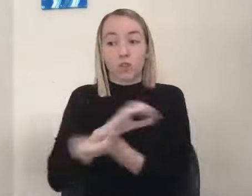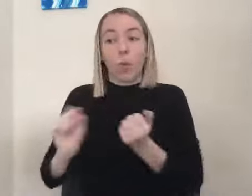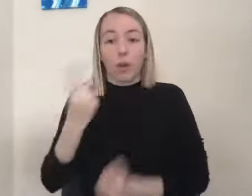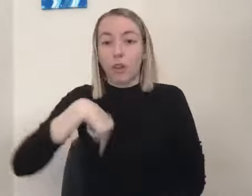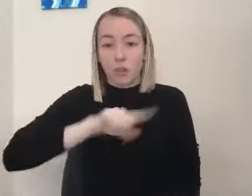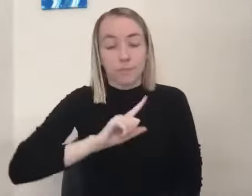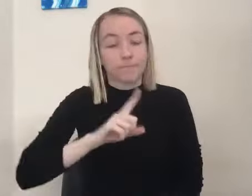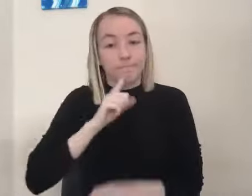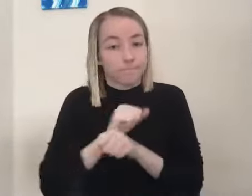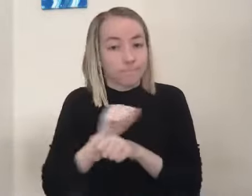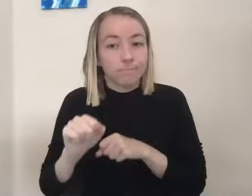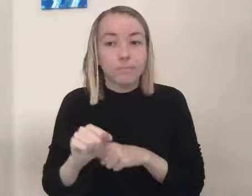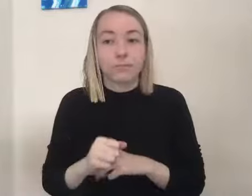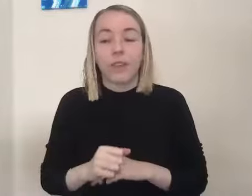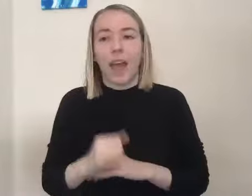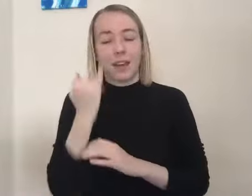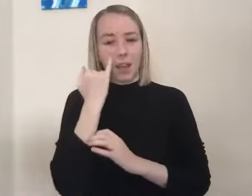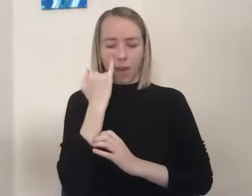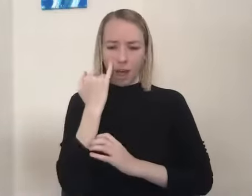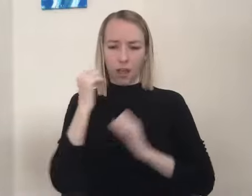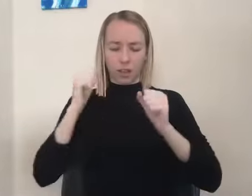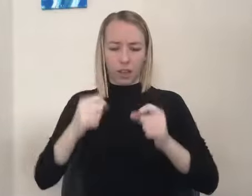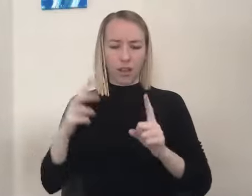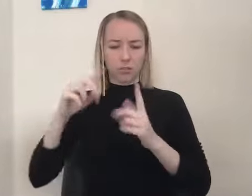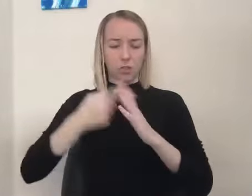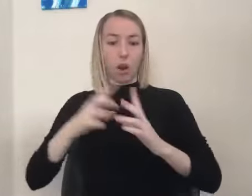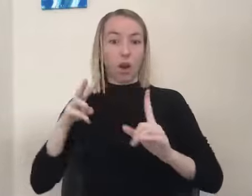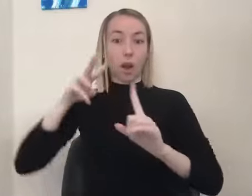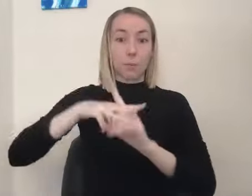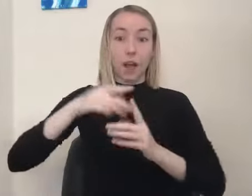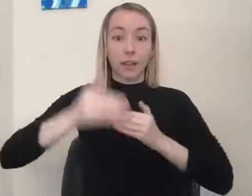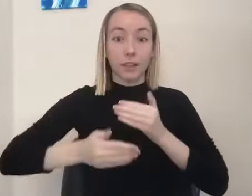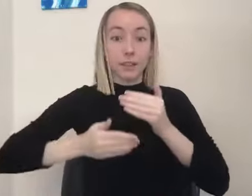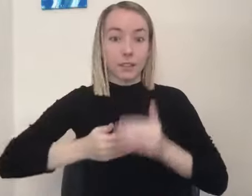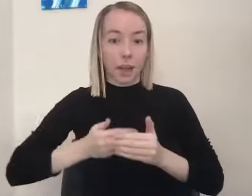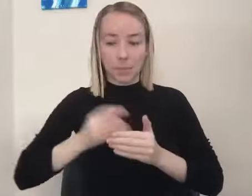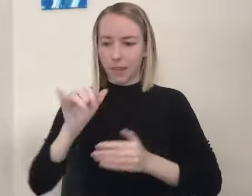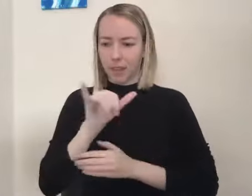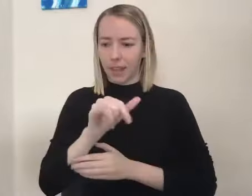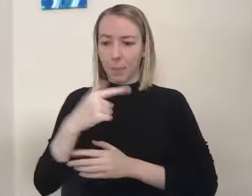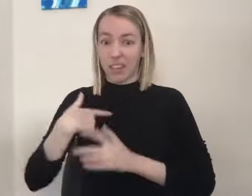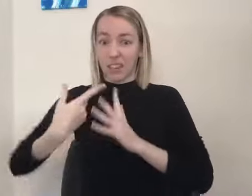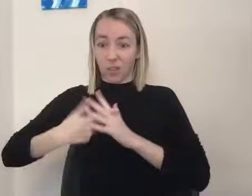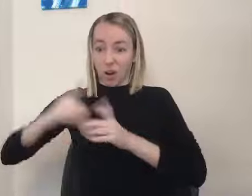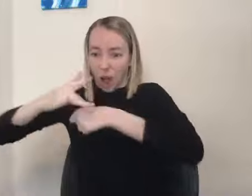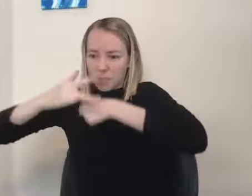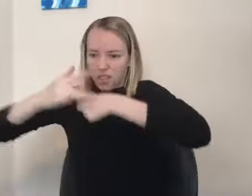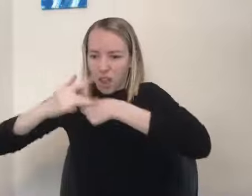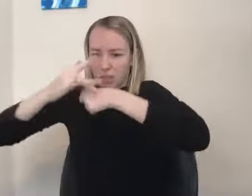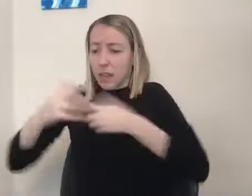can we put the nails in? It crucifies us. Do you know? And I'm a